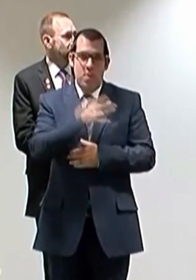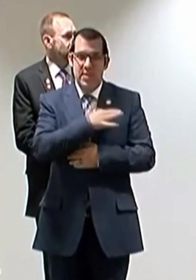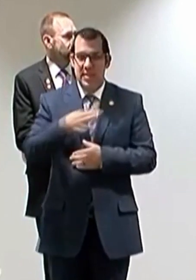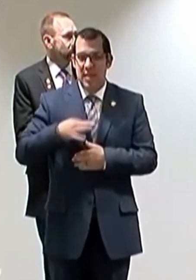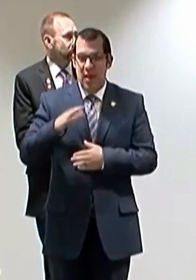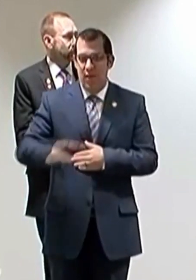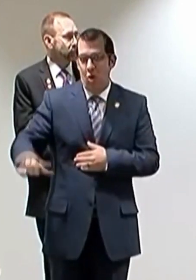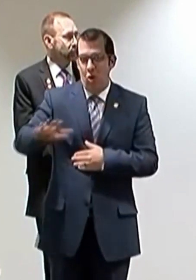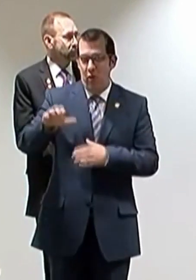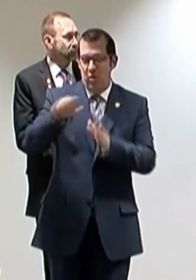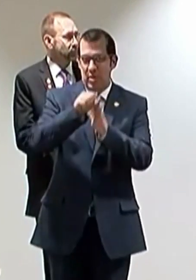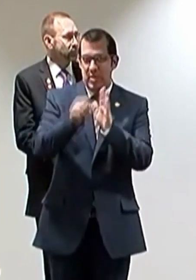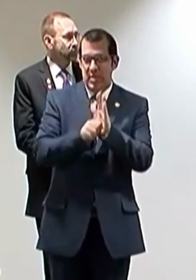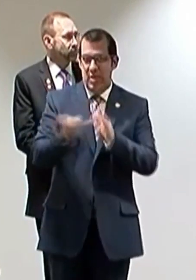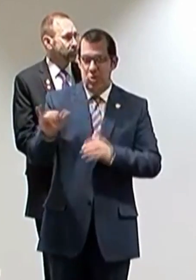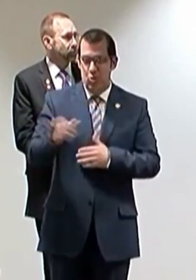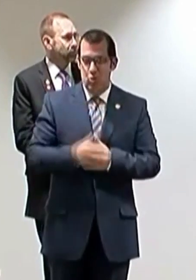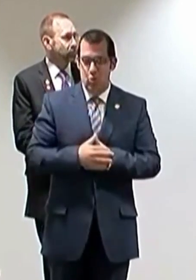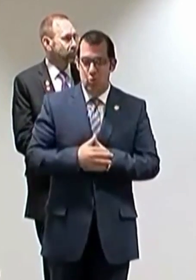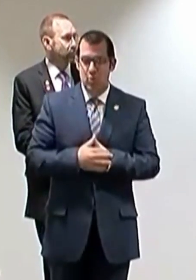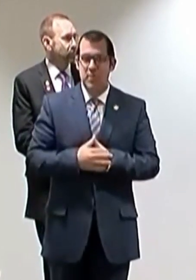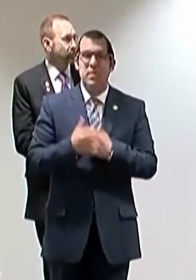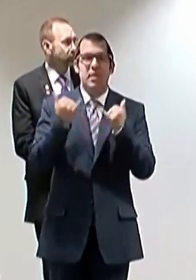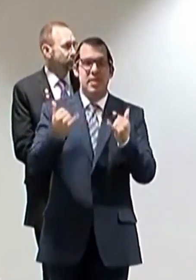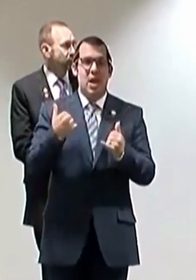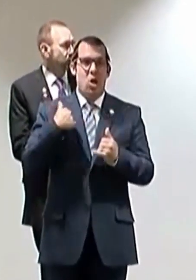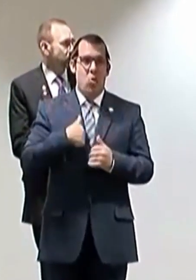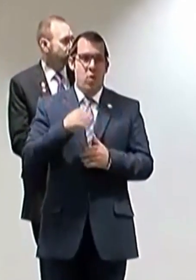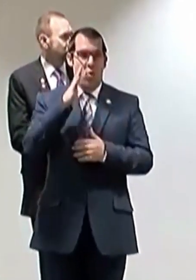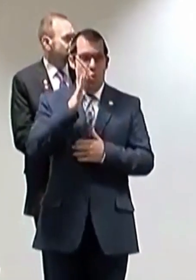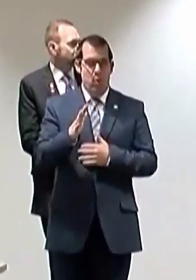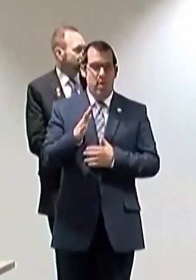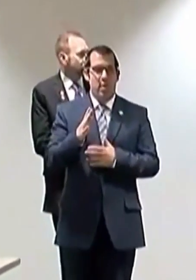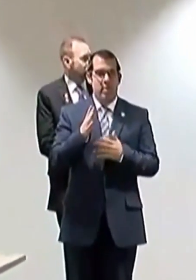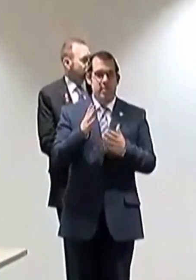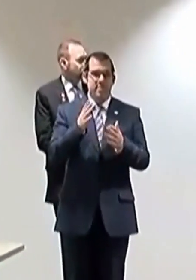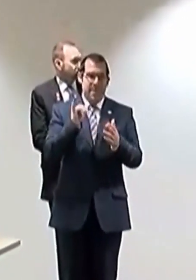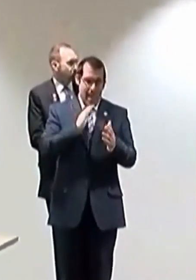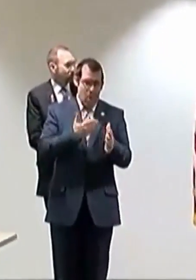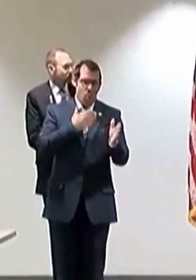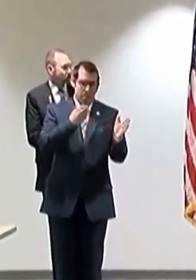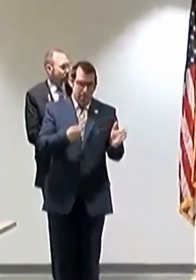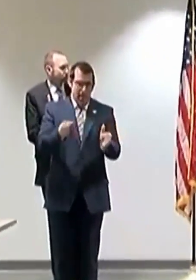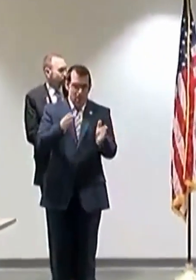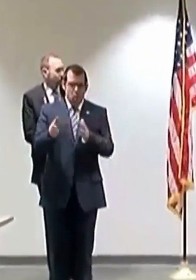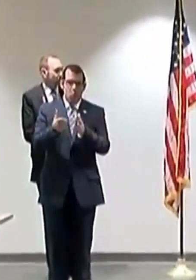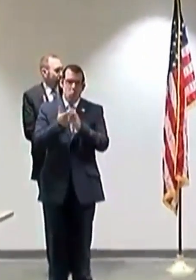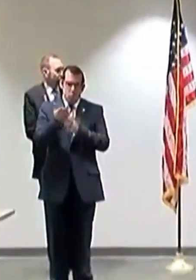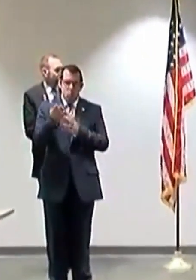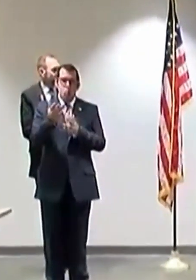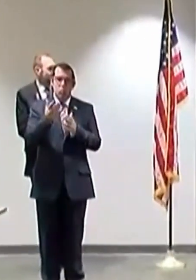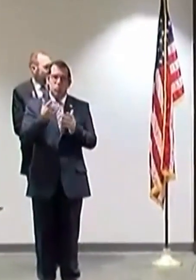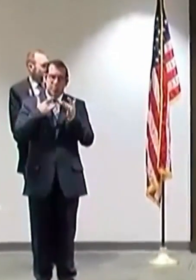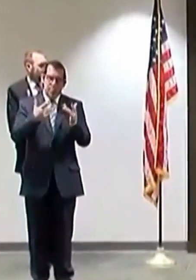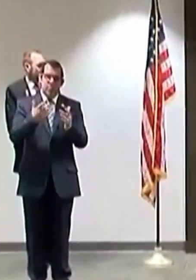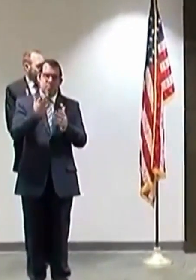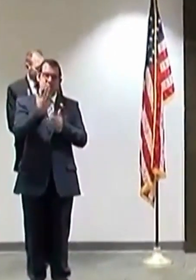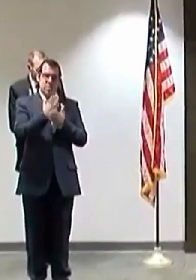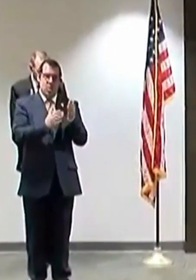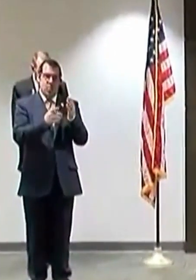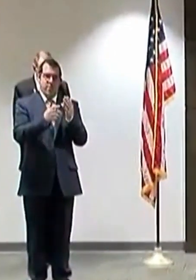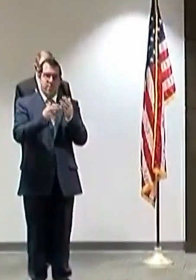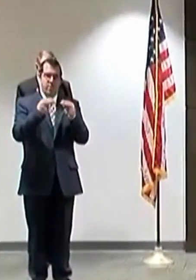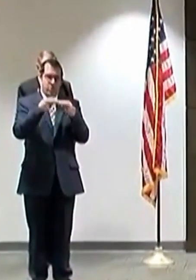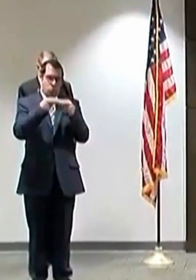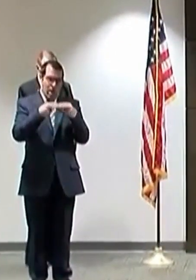across the state. And with that, let's do our customary pattern of going through some of the graphs, and we'll go